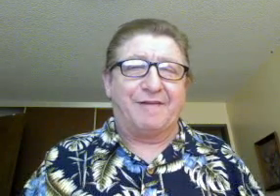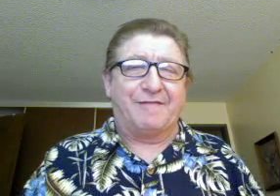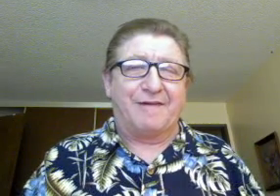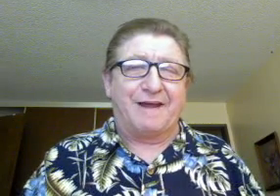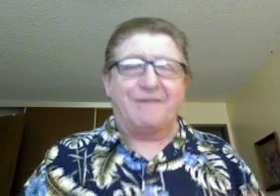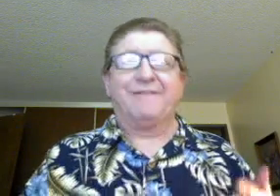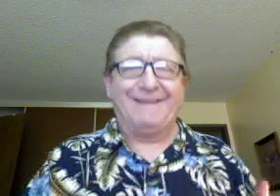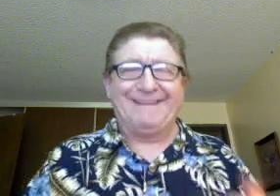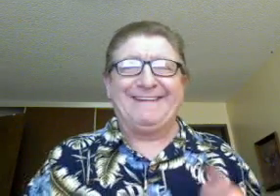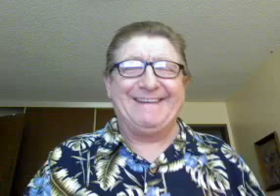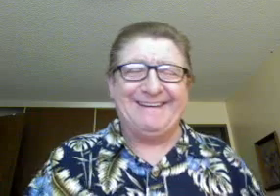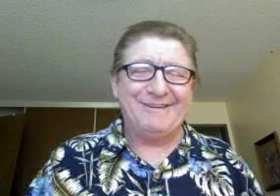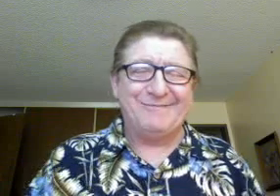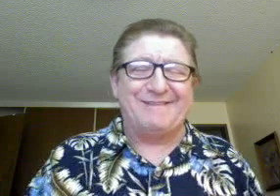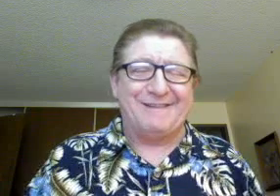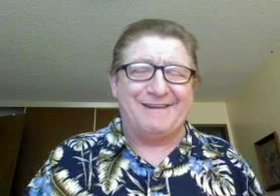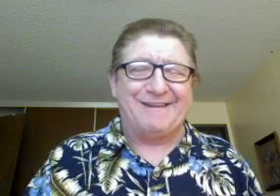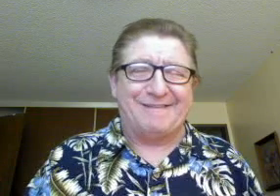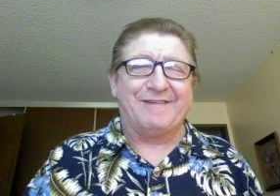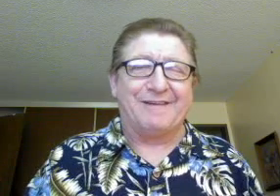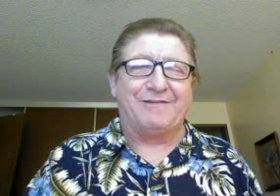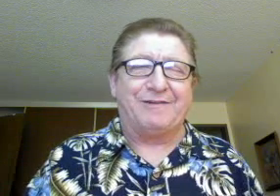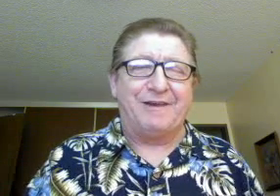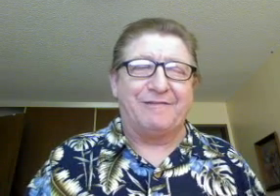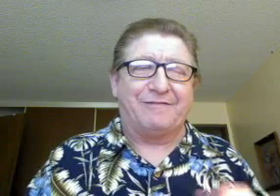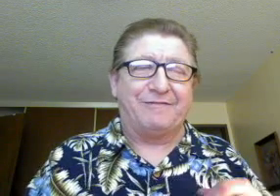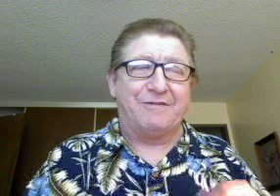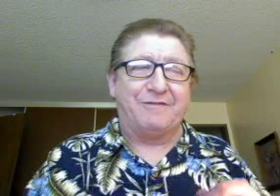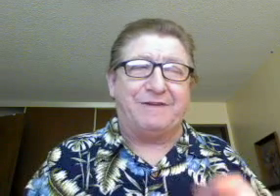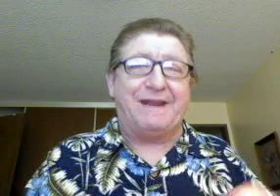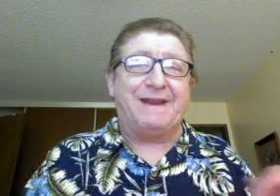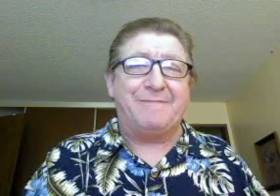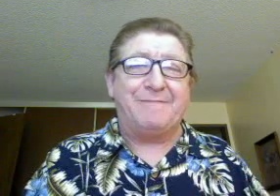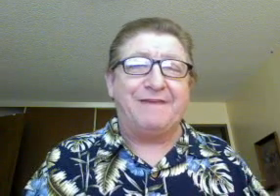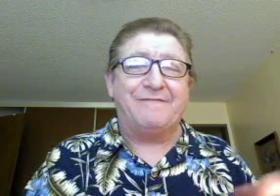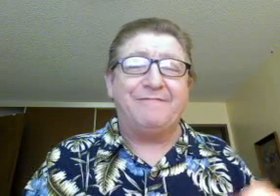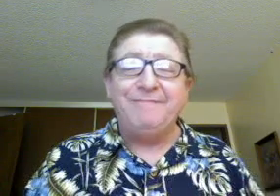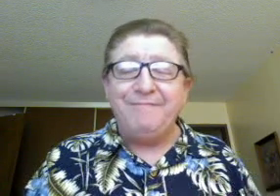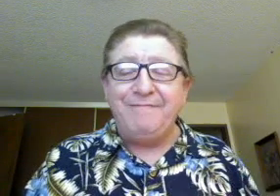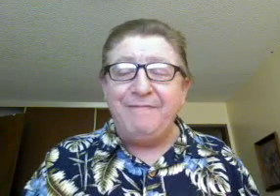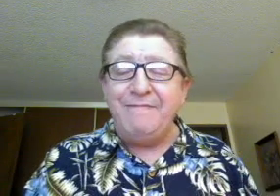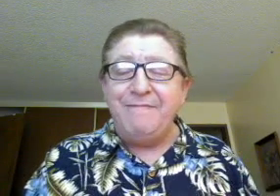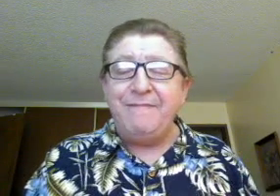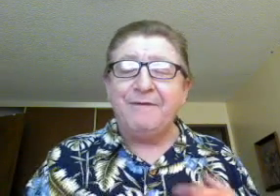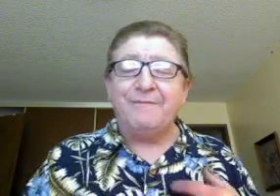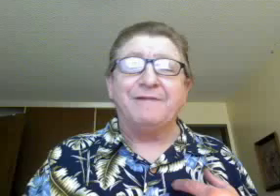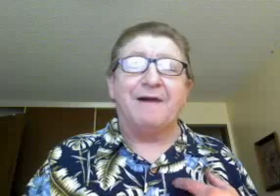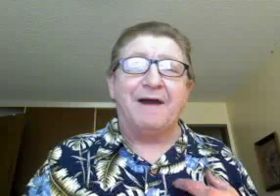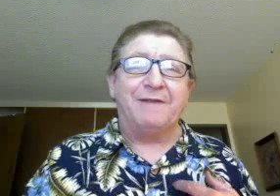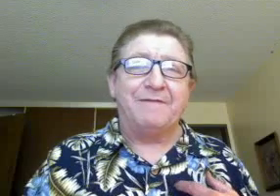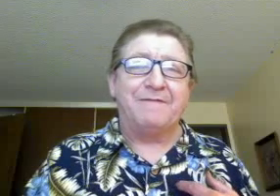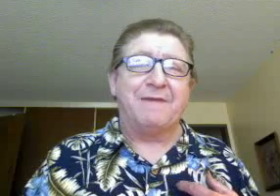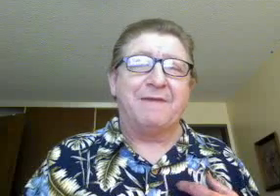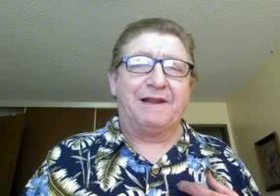already have, which in itself is deity belief, which I believe is a mental